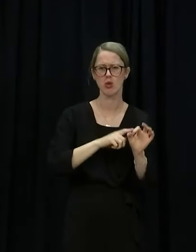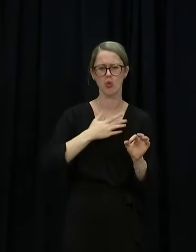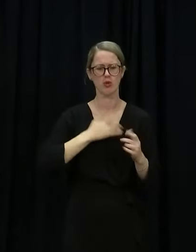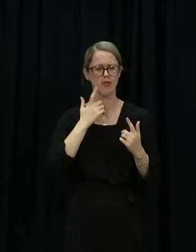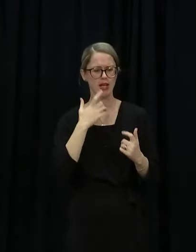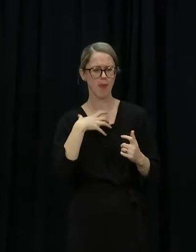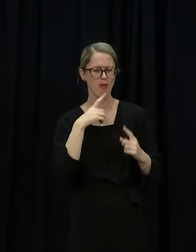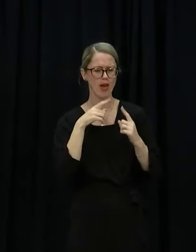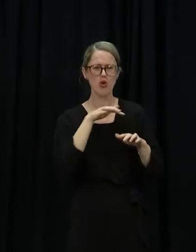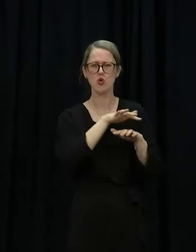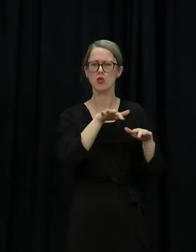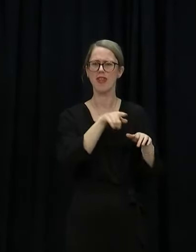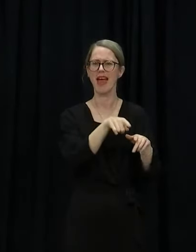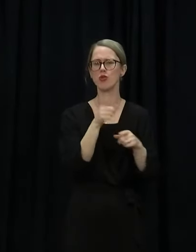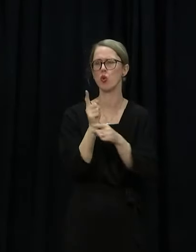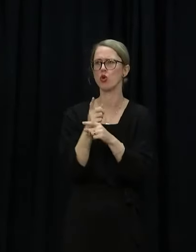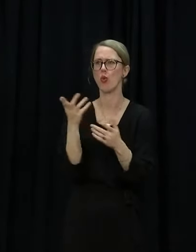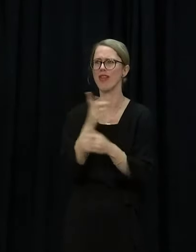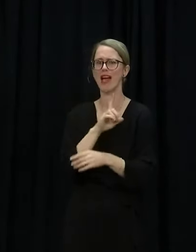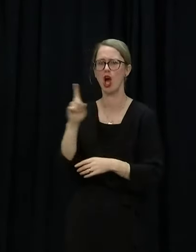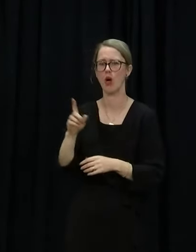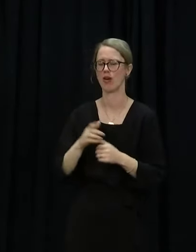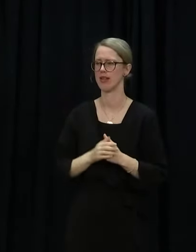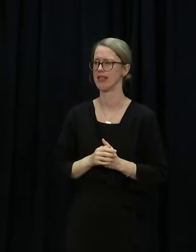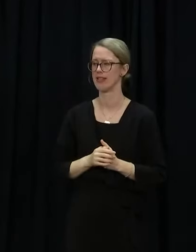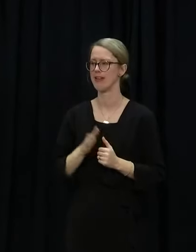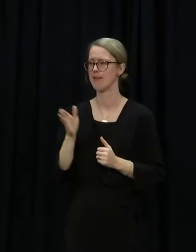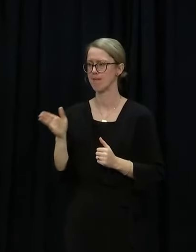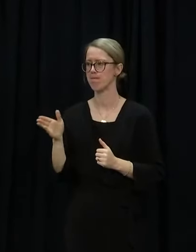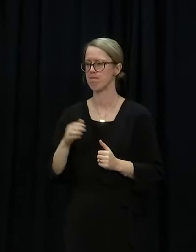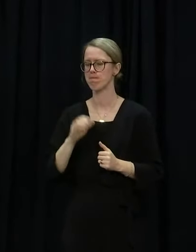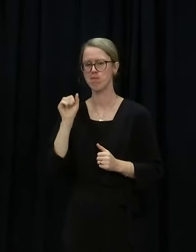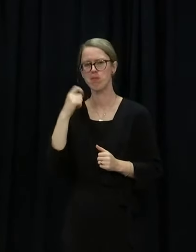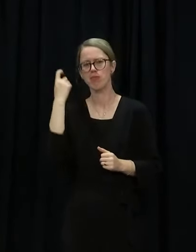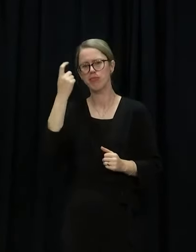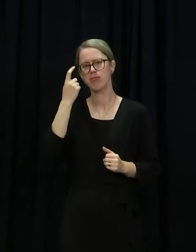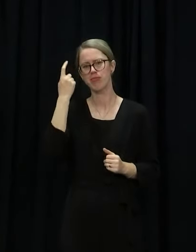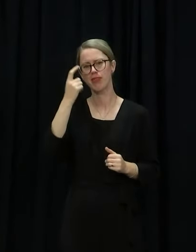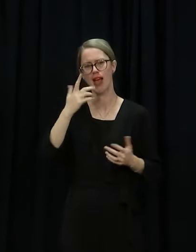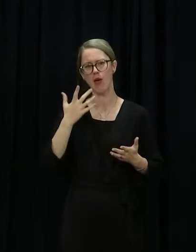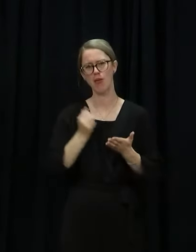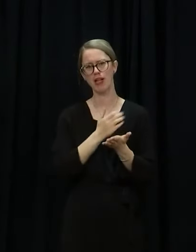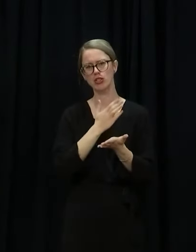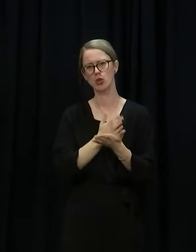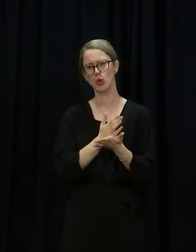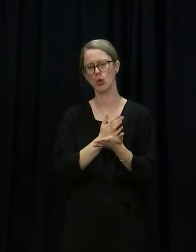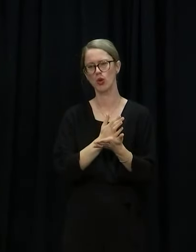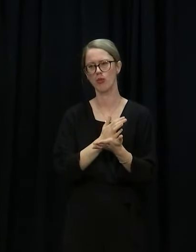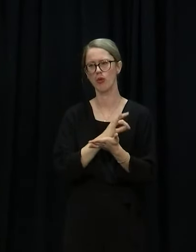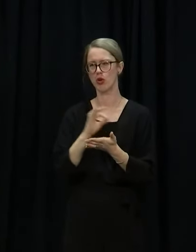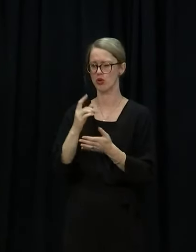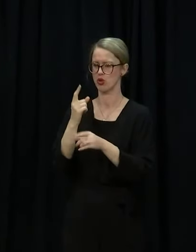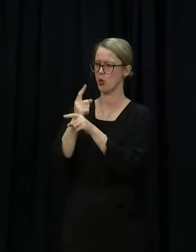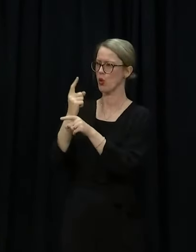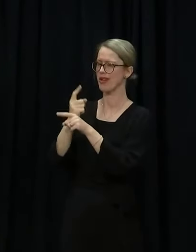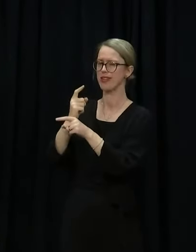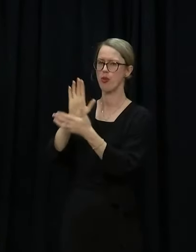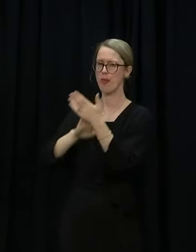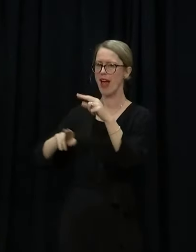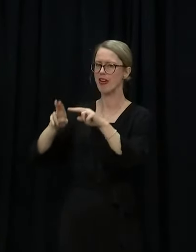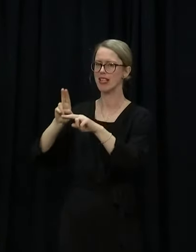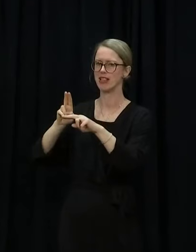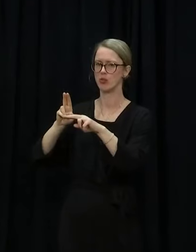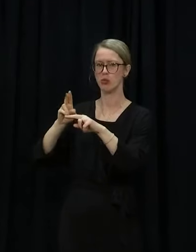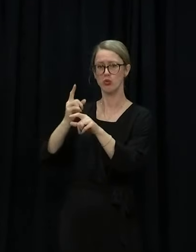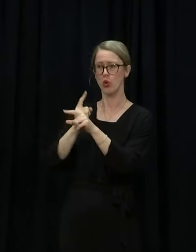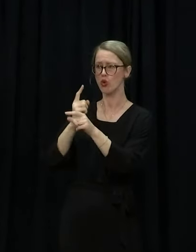find out more, who do they talk to, where do they go? Yeah, actually, we've been thinking really hard about how we make sure that we're not just talking to parents about the importance